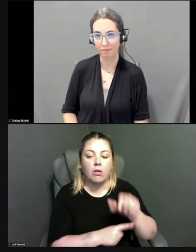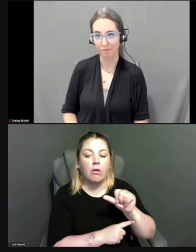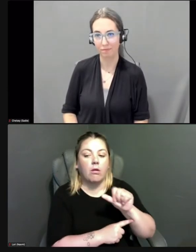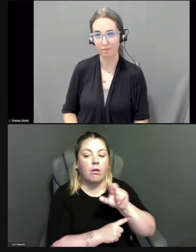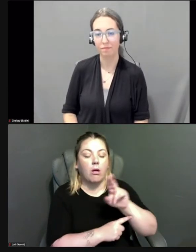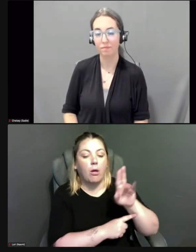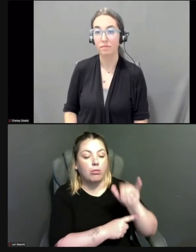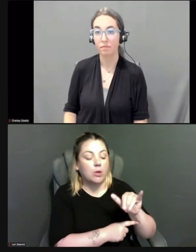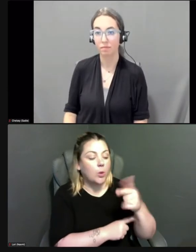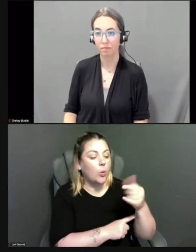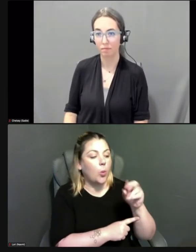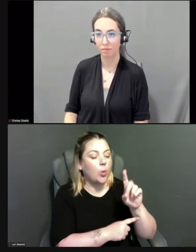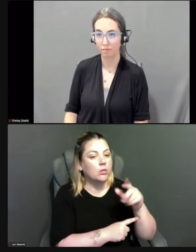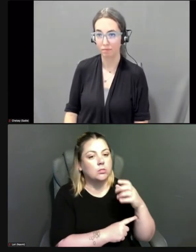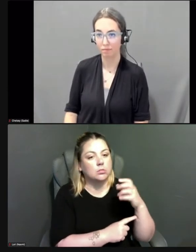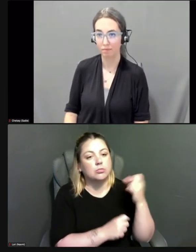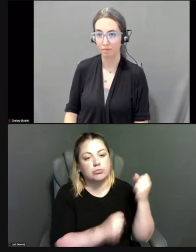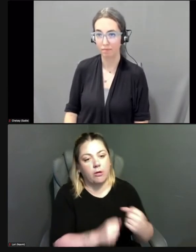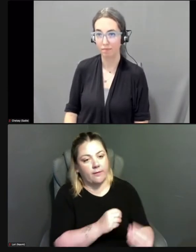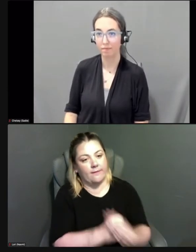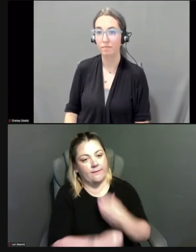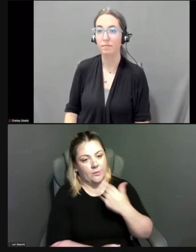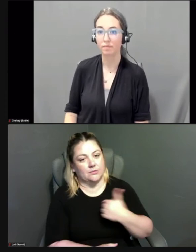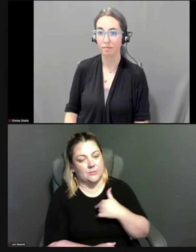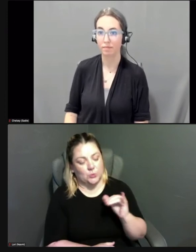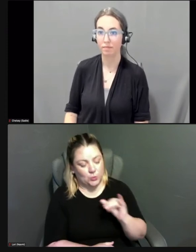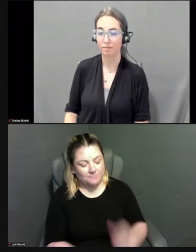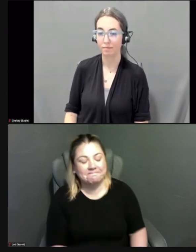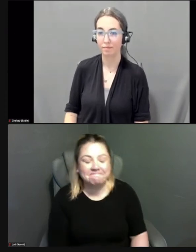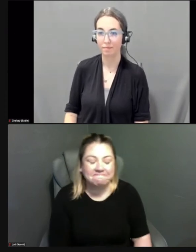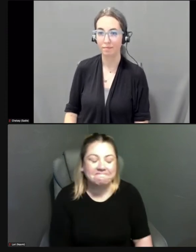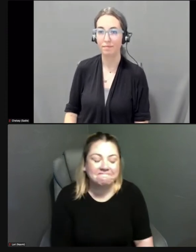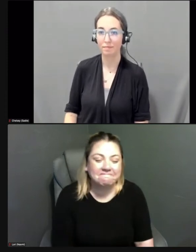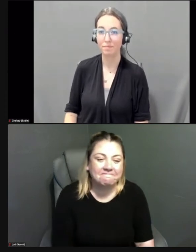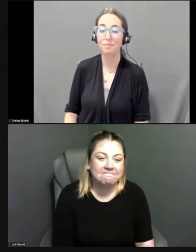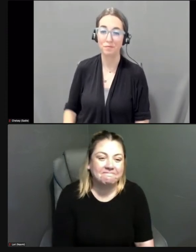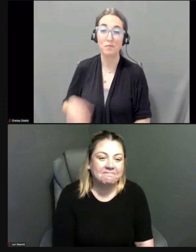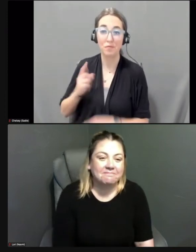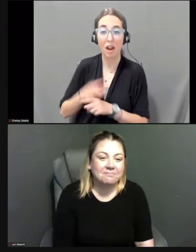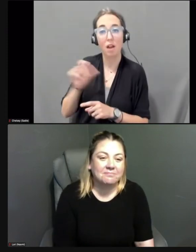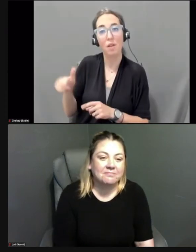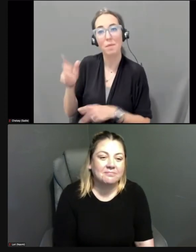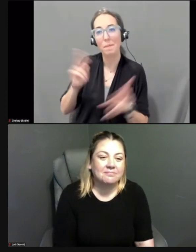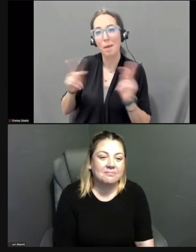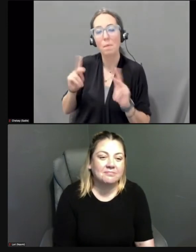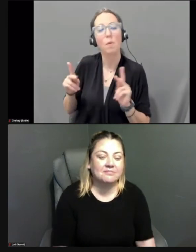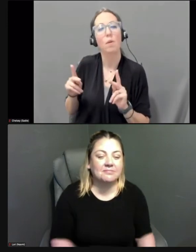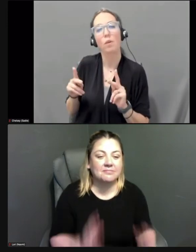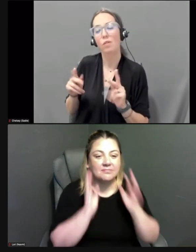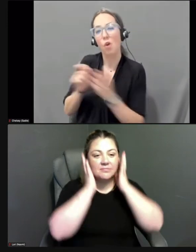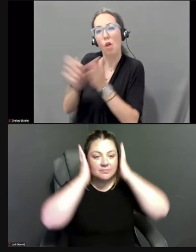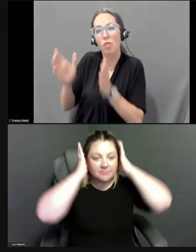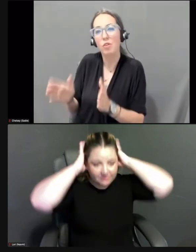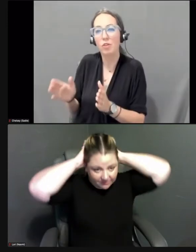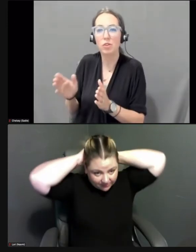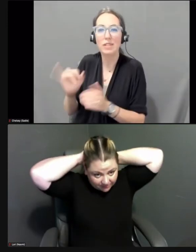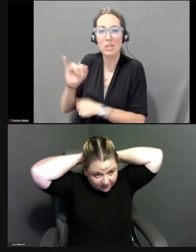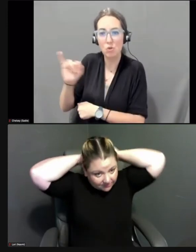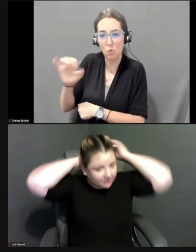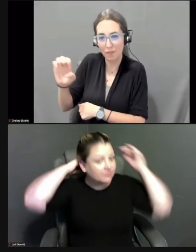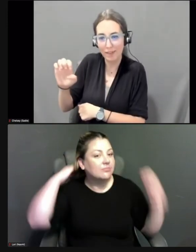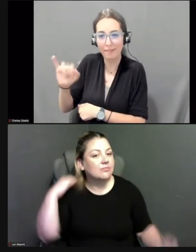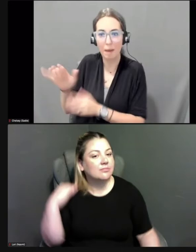this as well. Yeah, I mean, some others, obviously, like we have our authors of intuitive eating that have been very influential. And Health at